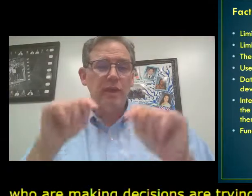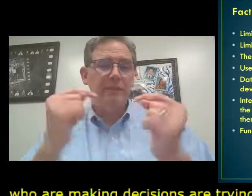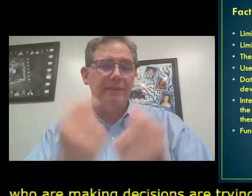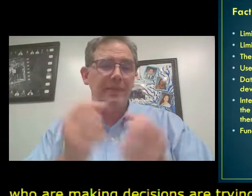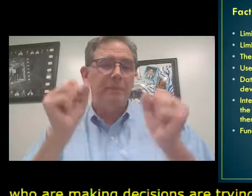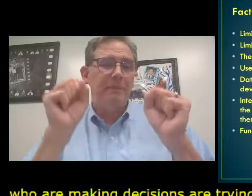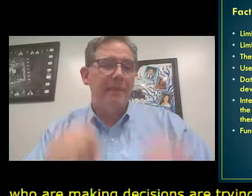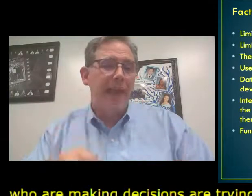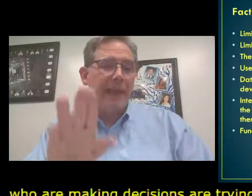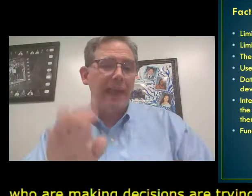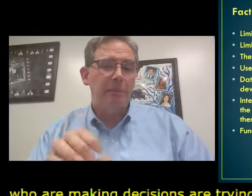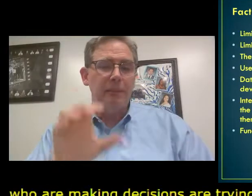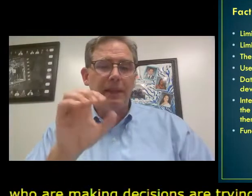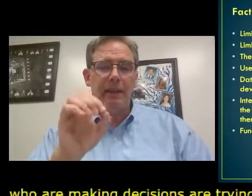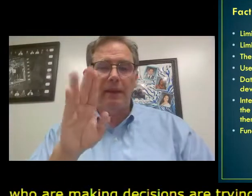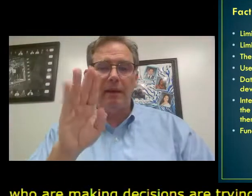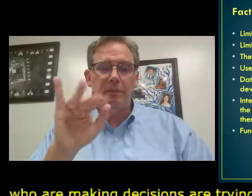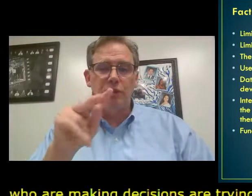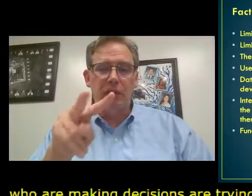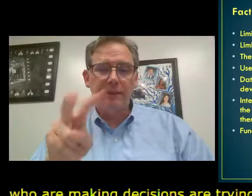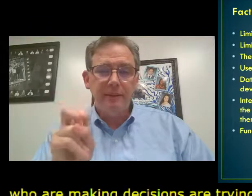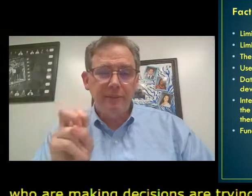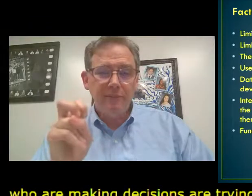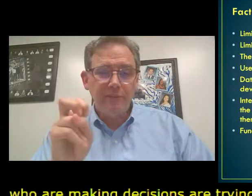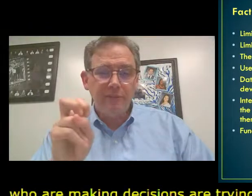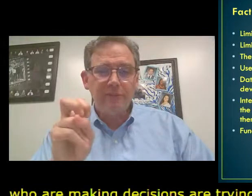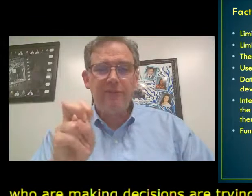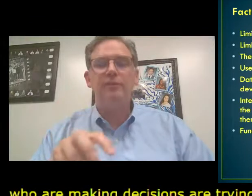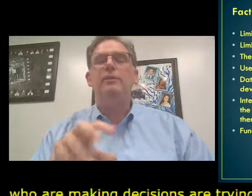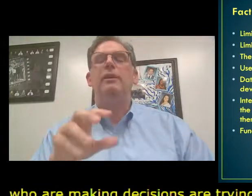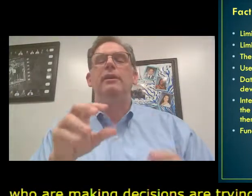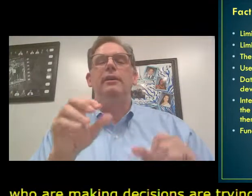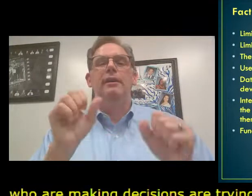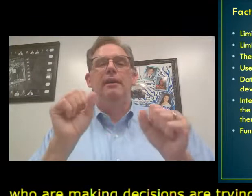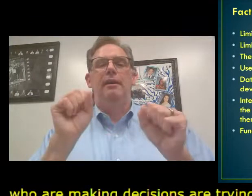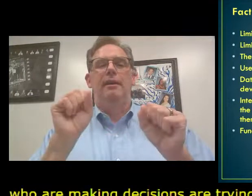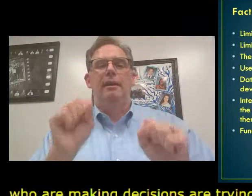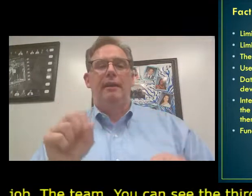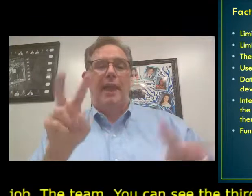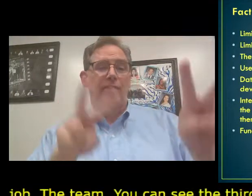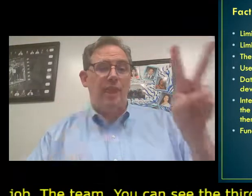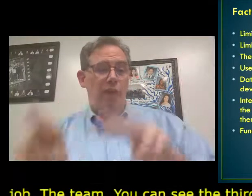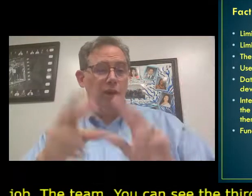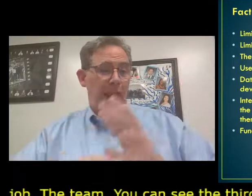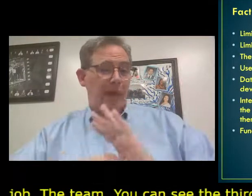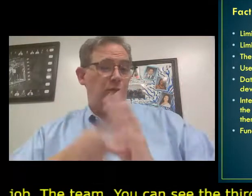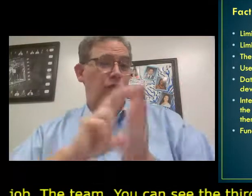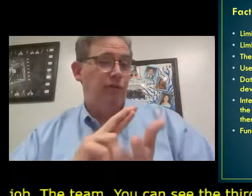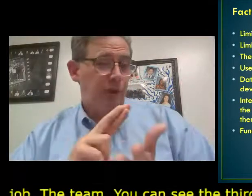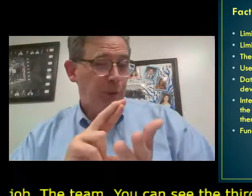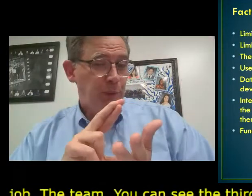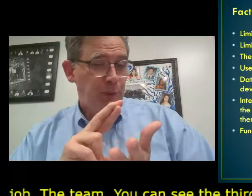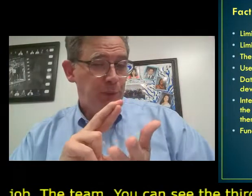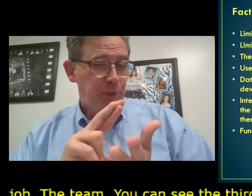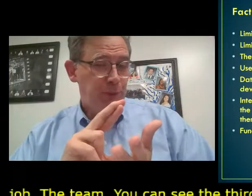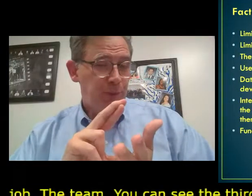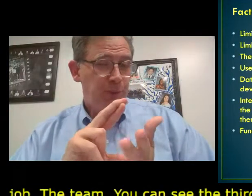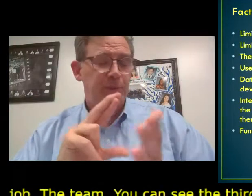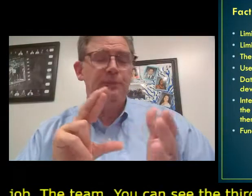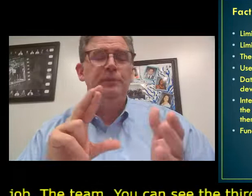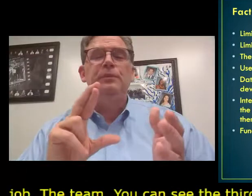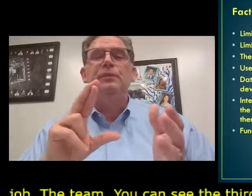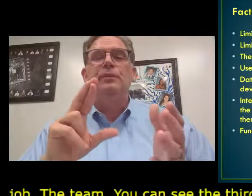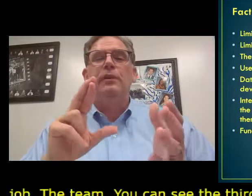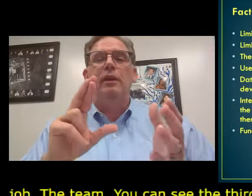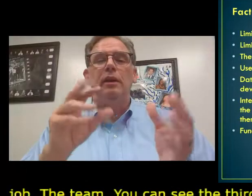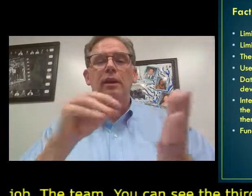This actually relates to several things. So sometimes the individuals on the team, we